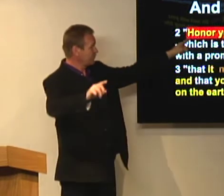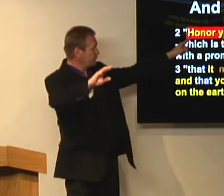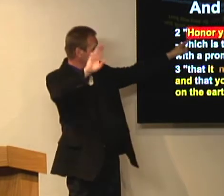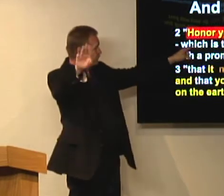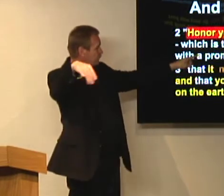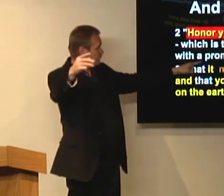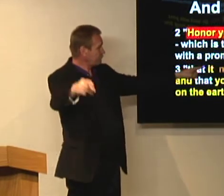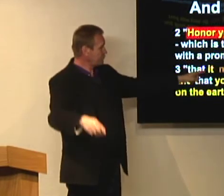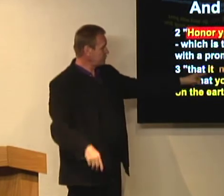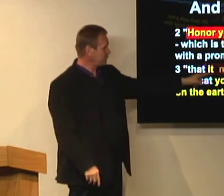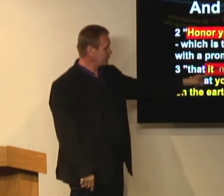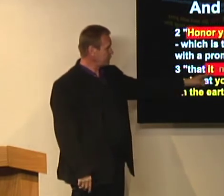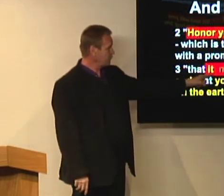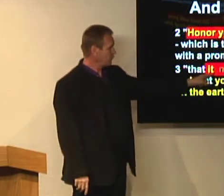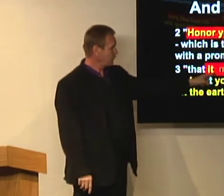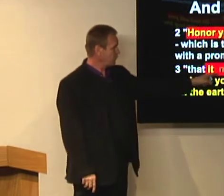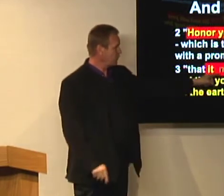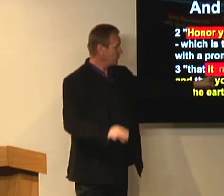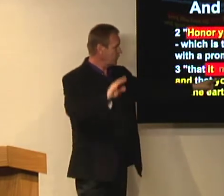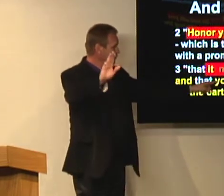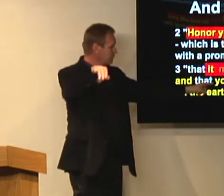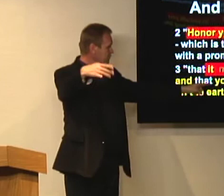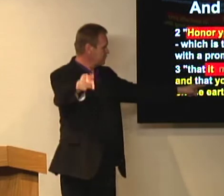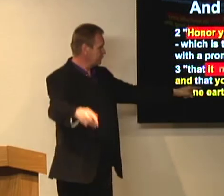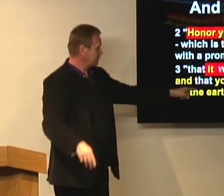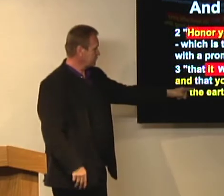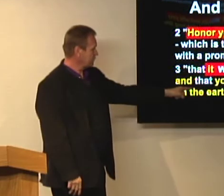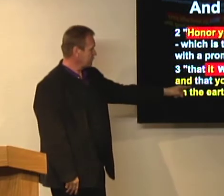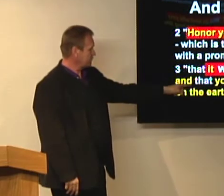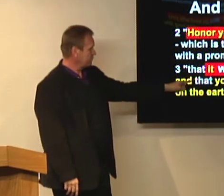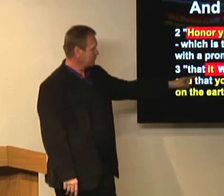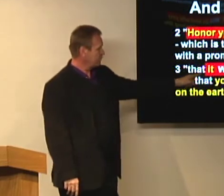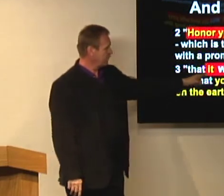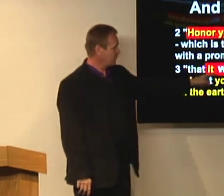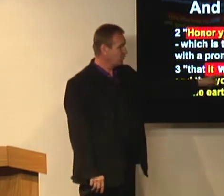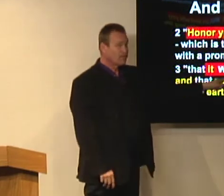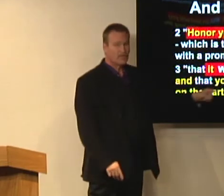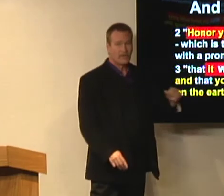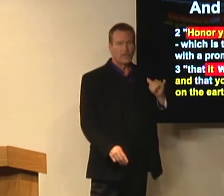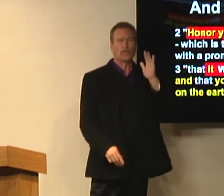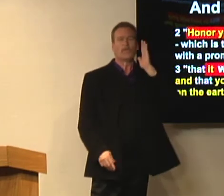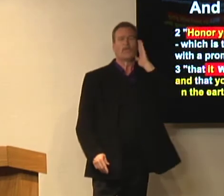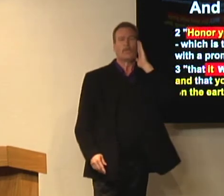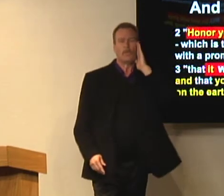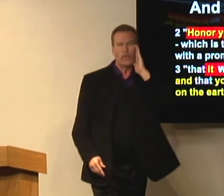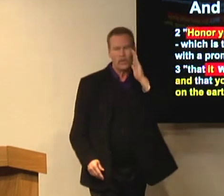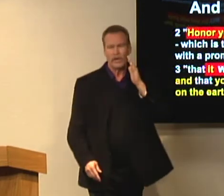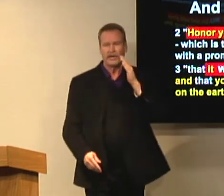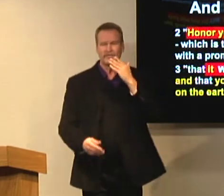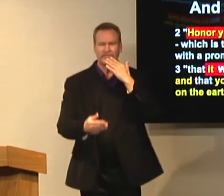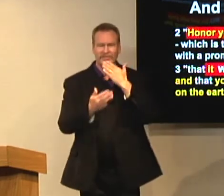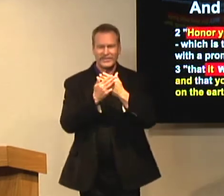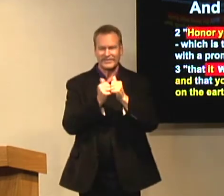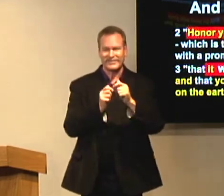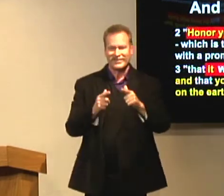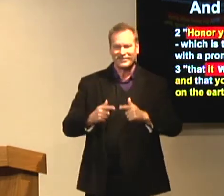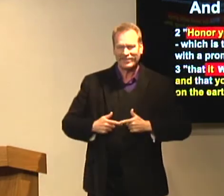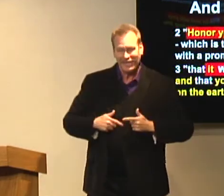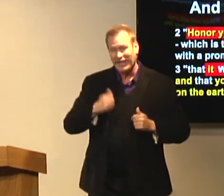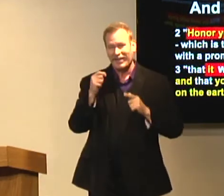So this morning, of course, I want to emphasize honoring your mother and this idea. It will go well with you.